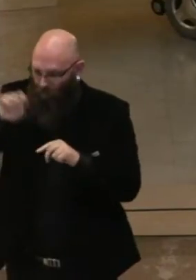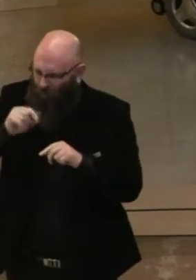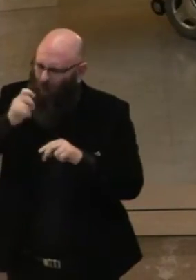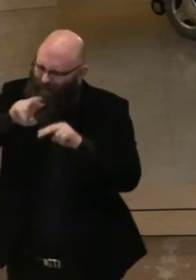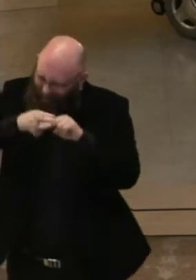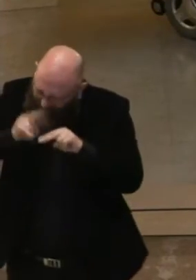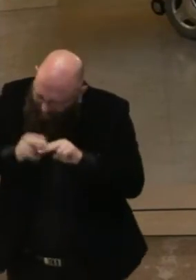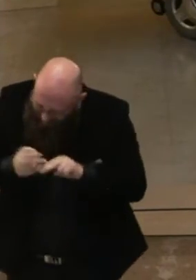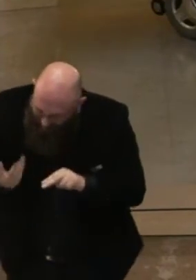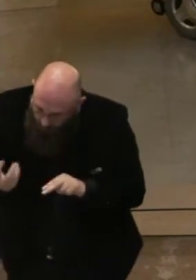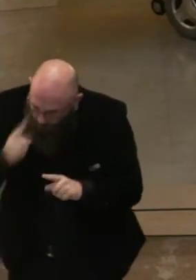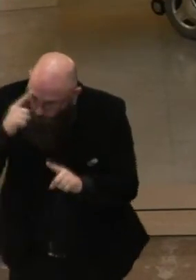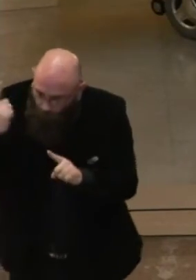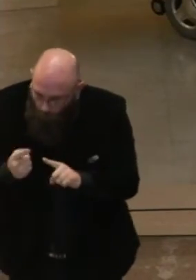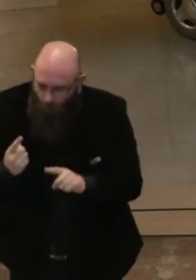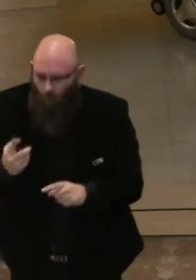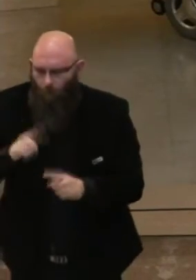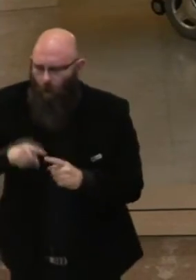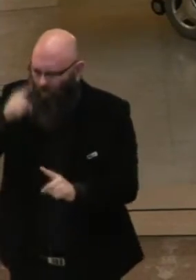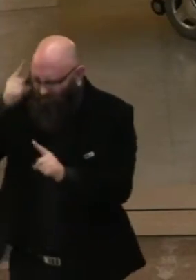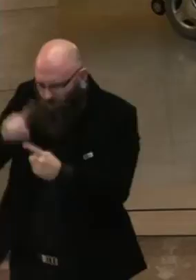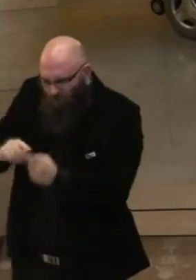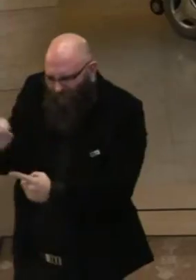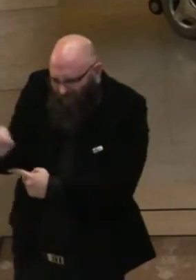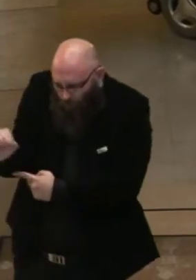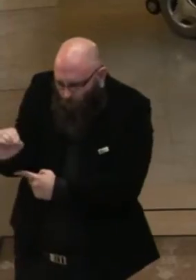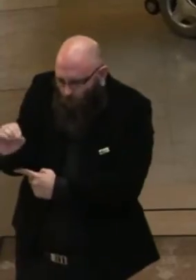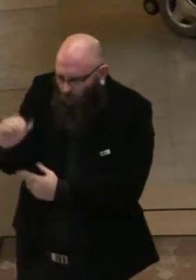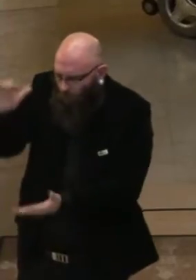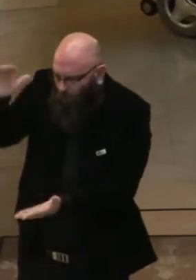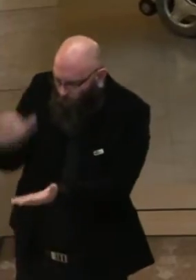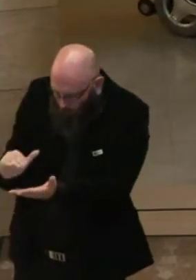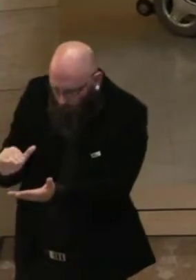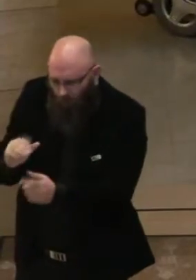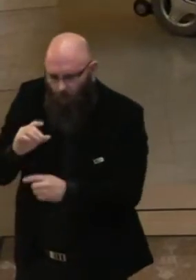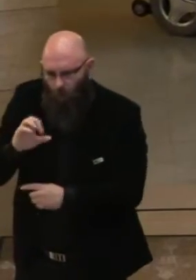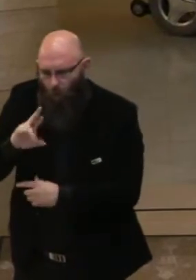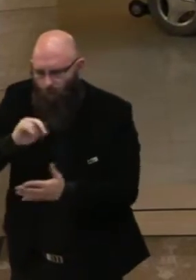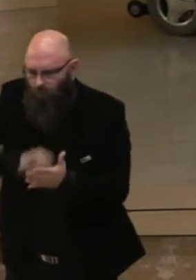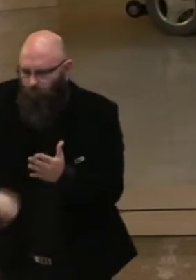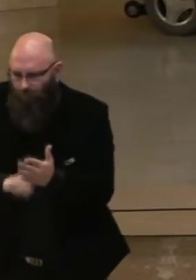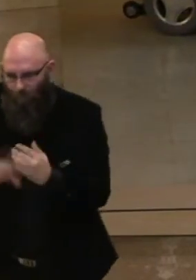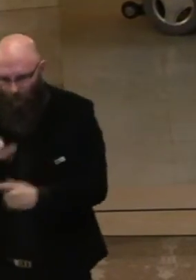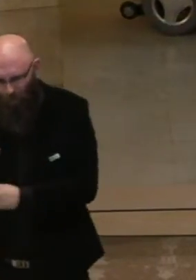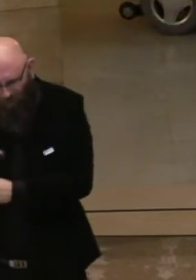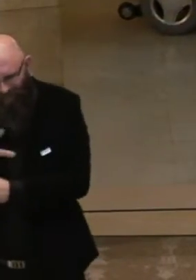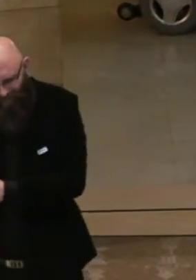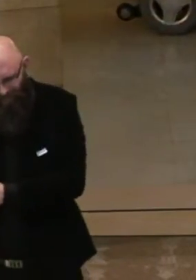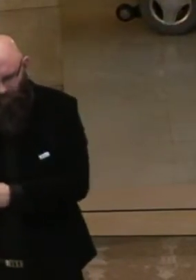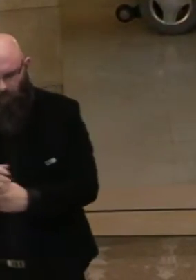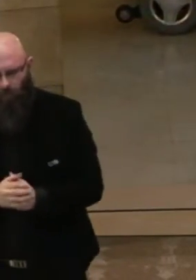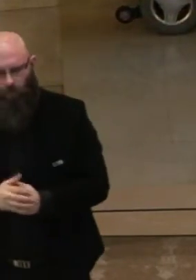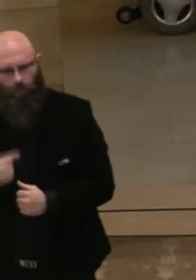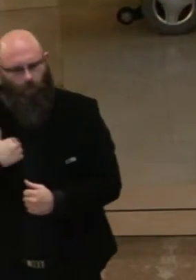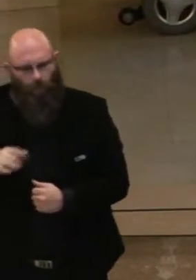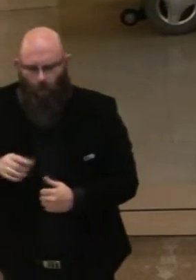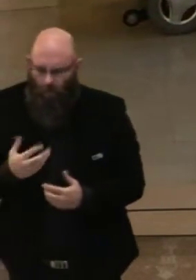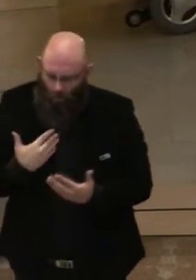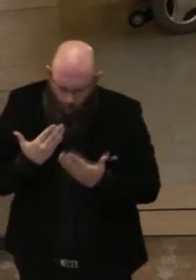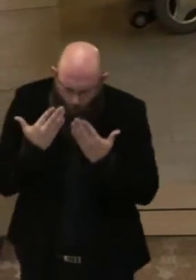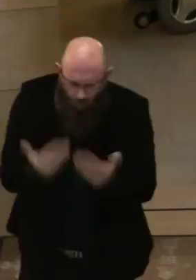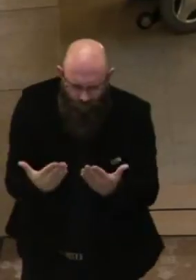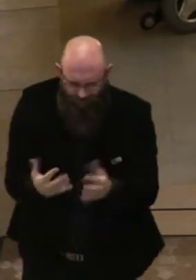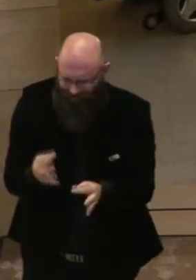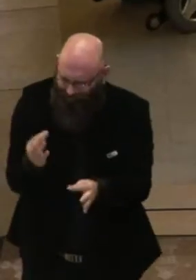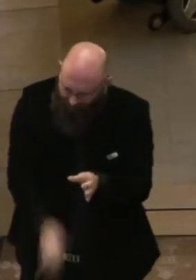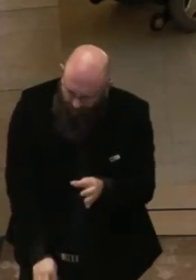by zero by 2050. To get us started, I propose a simple law that mandates that